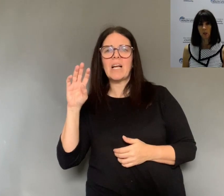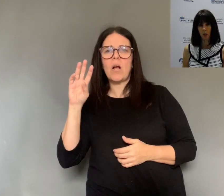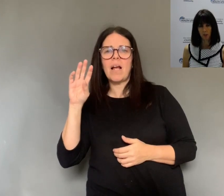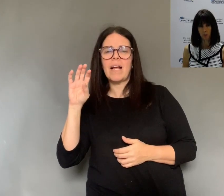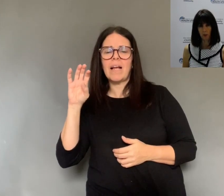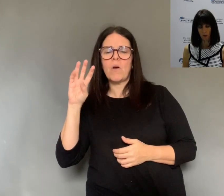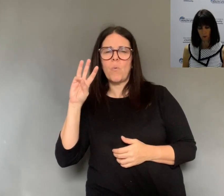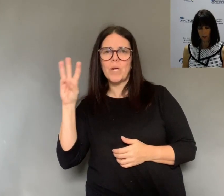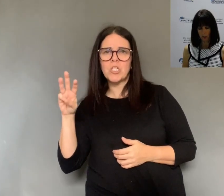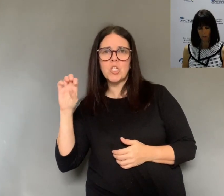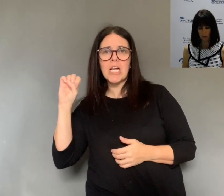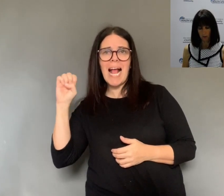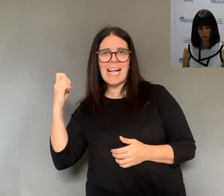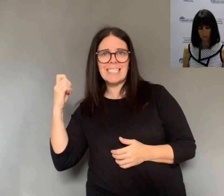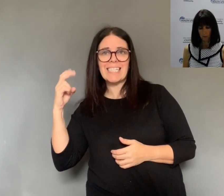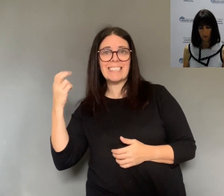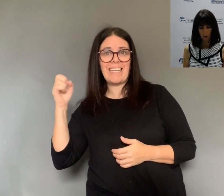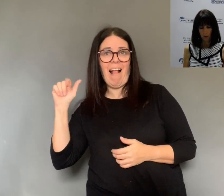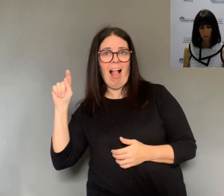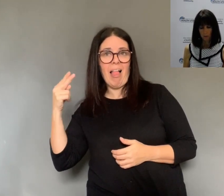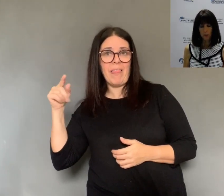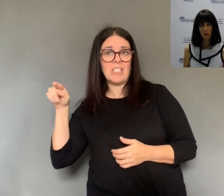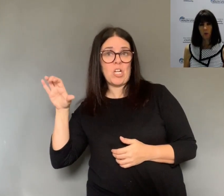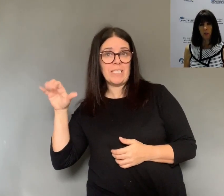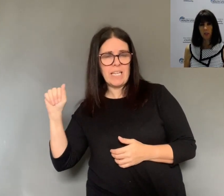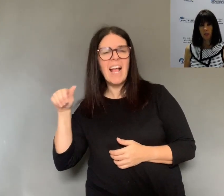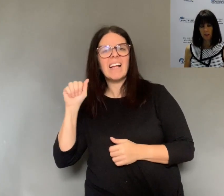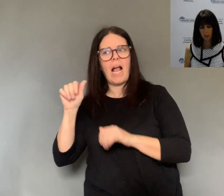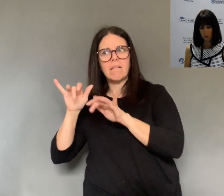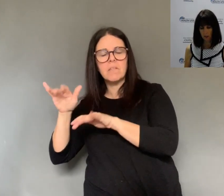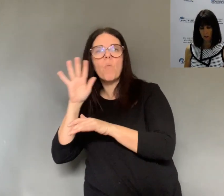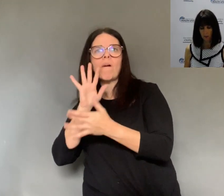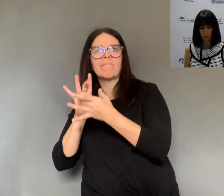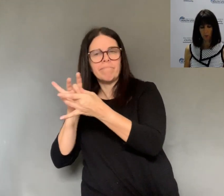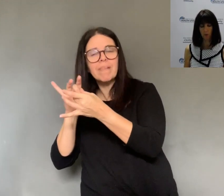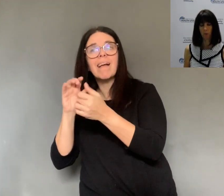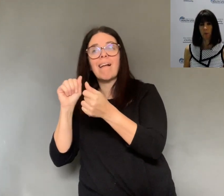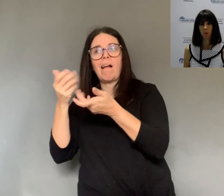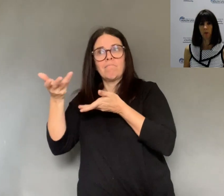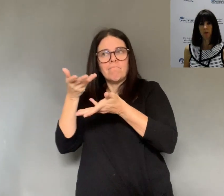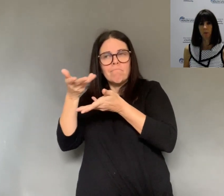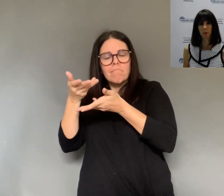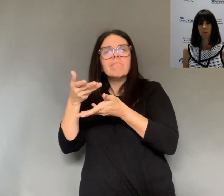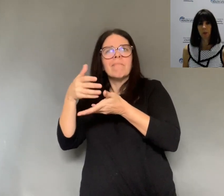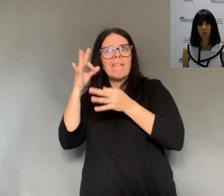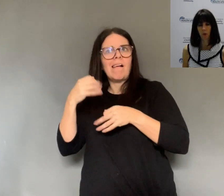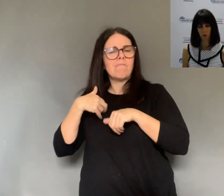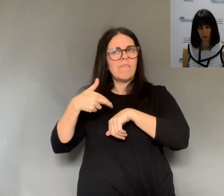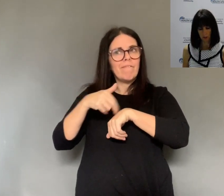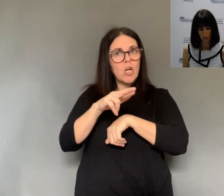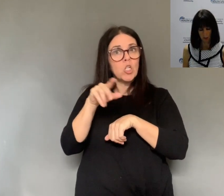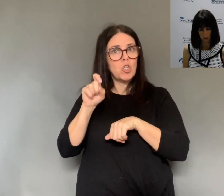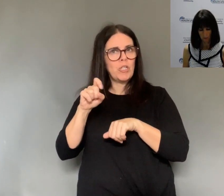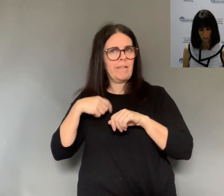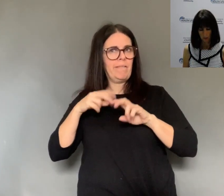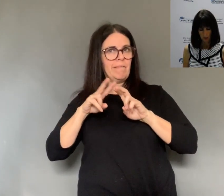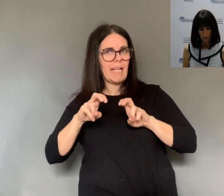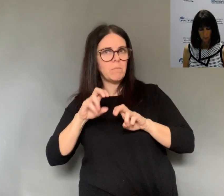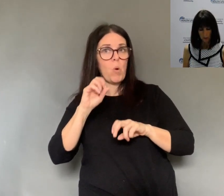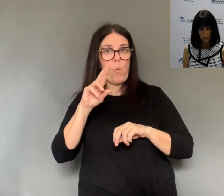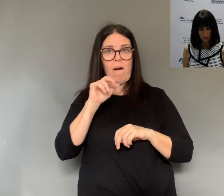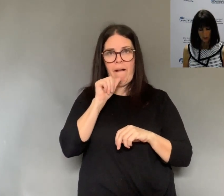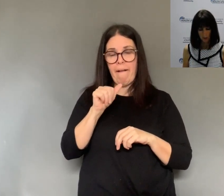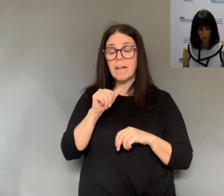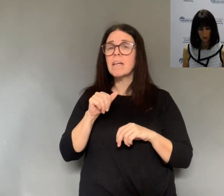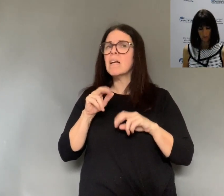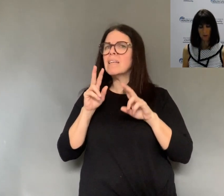Regional Hospital Olette Campus. Please note that testing is available for people who have symptoms of COVID-19.